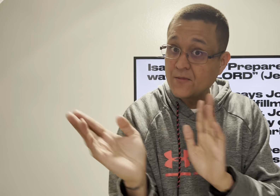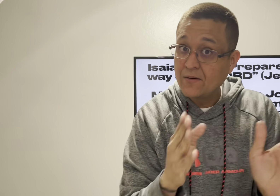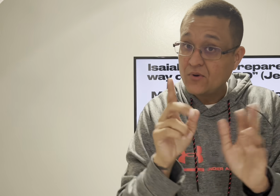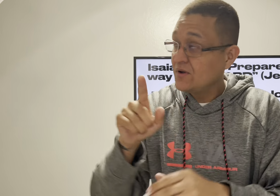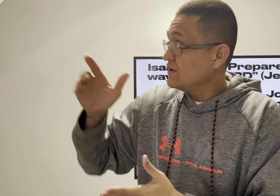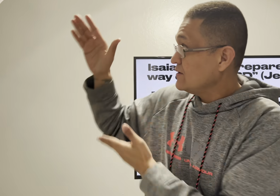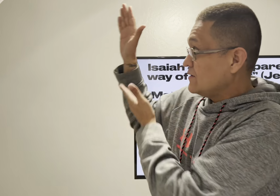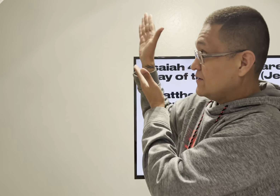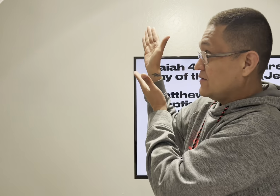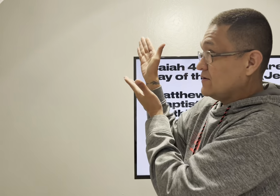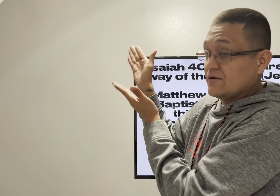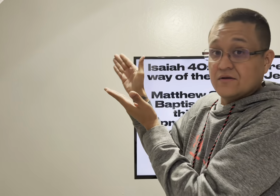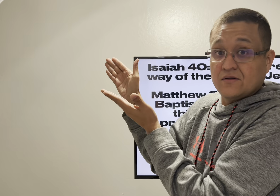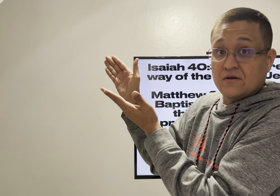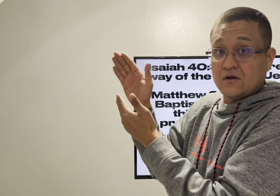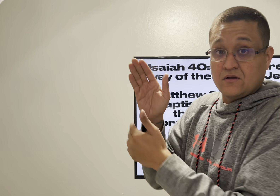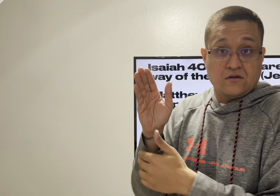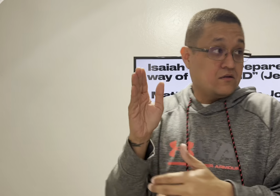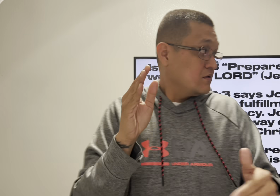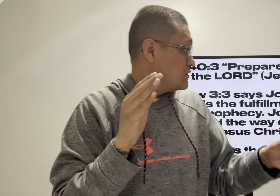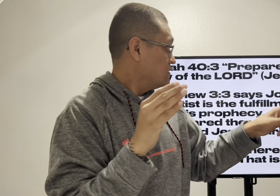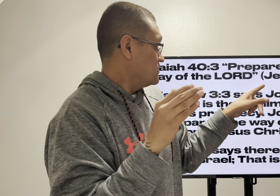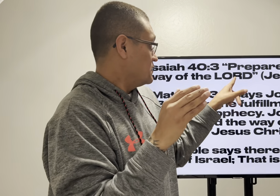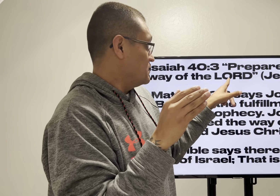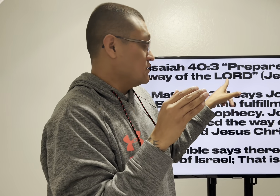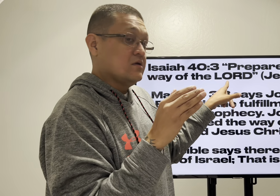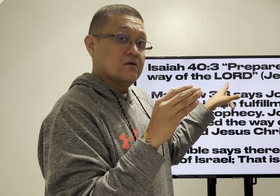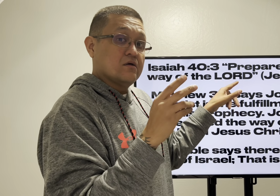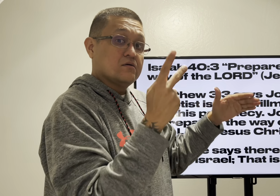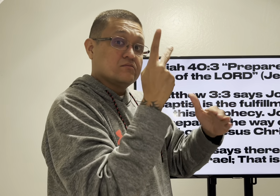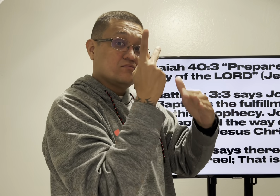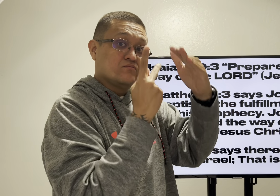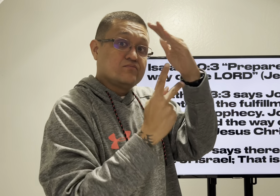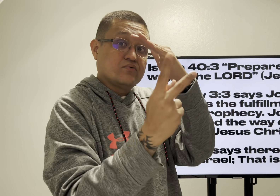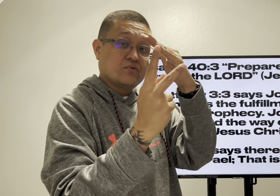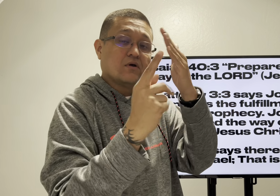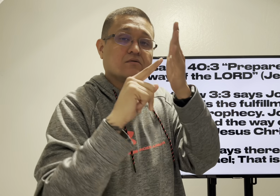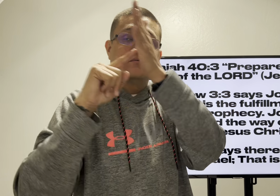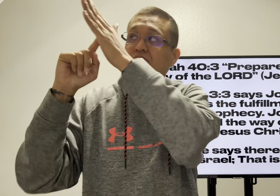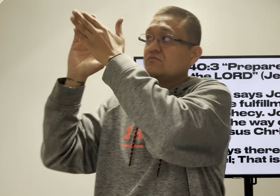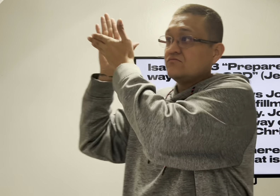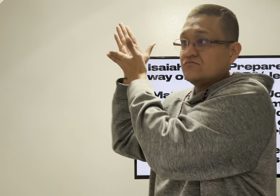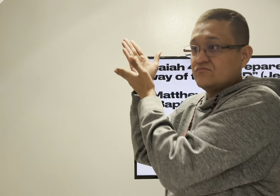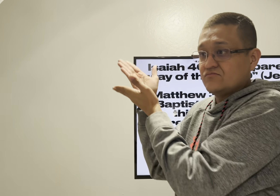John, he preached salvation and preached to be prepared for the coming of the Lord.